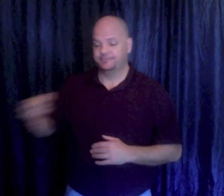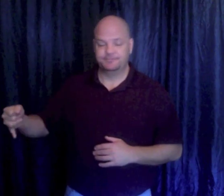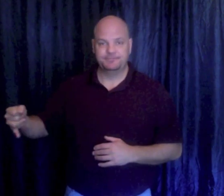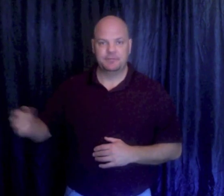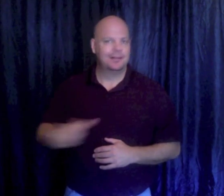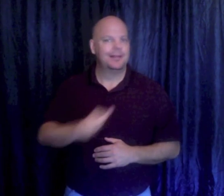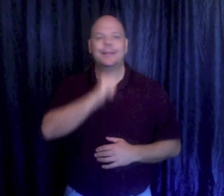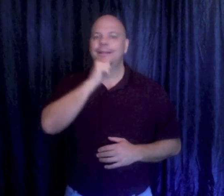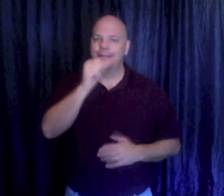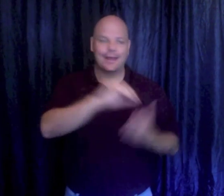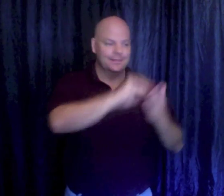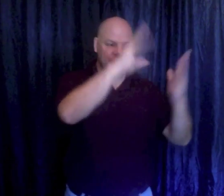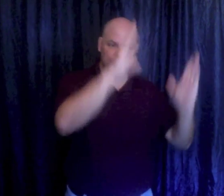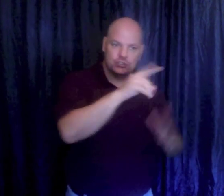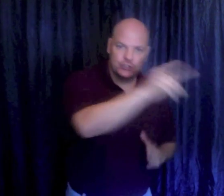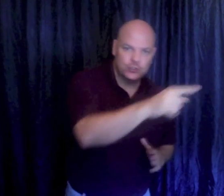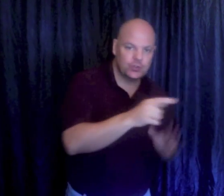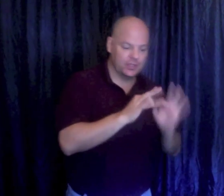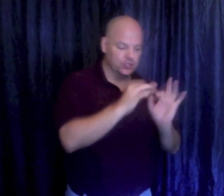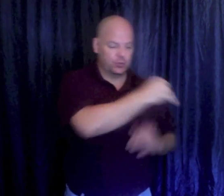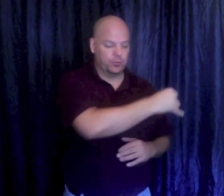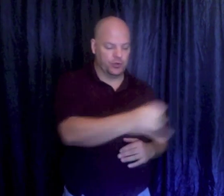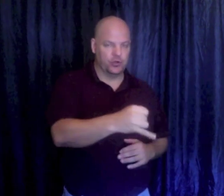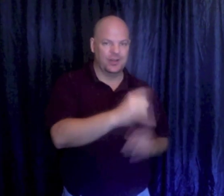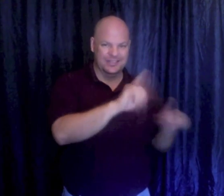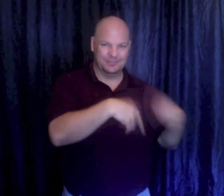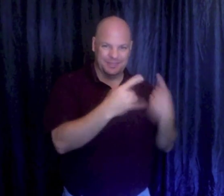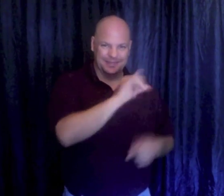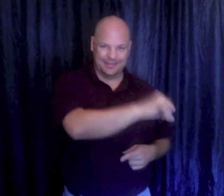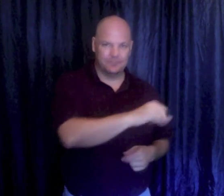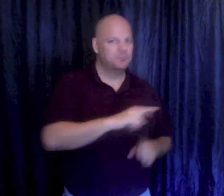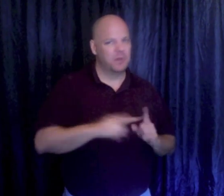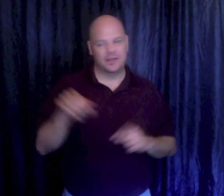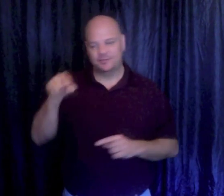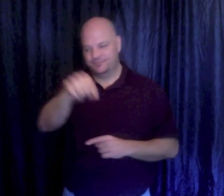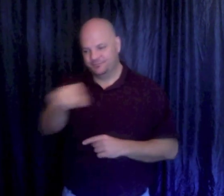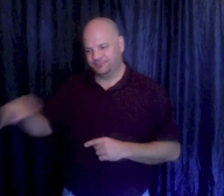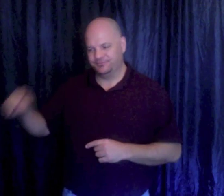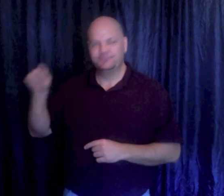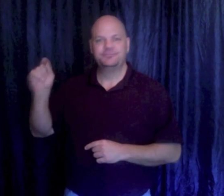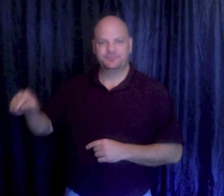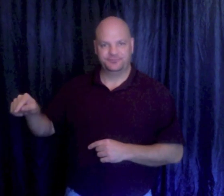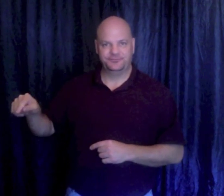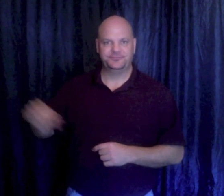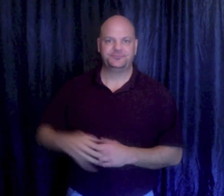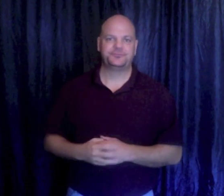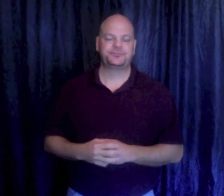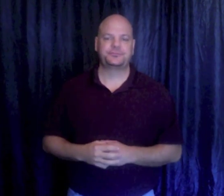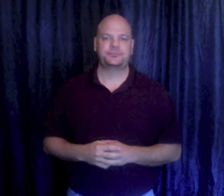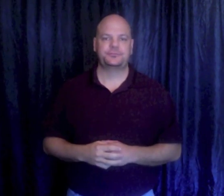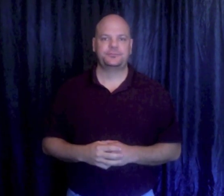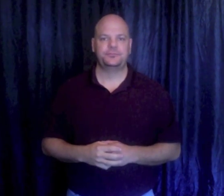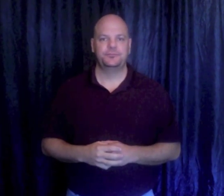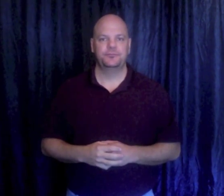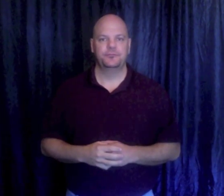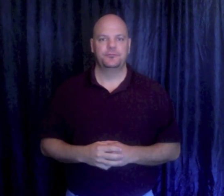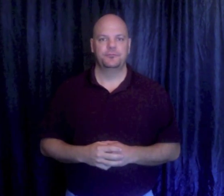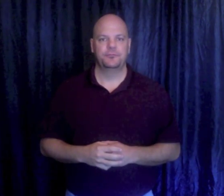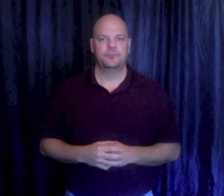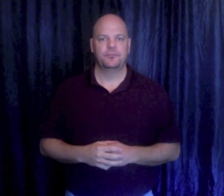sign. Really, the boundary is between the classroom teacher and the interpreter. And what interpreters feel when they get that